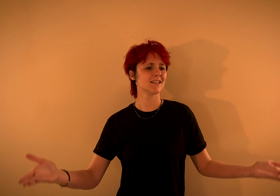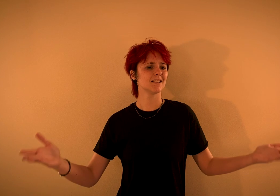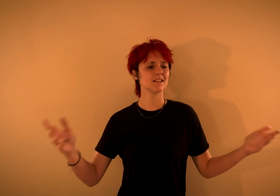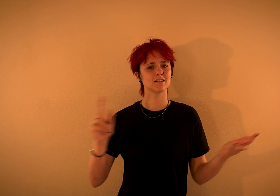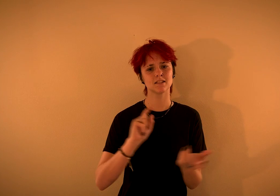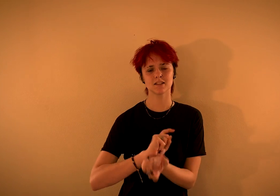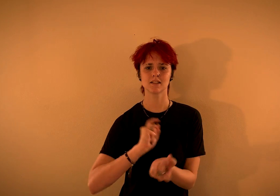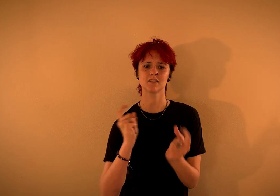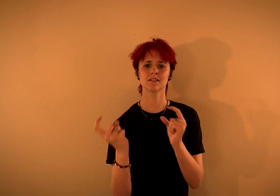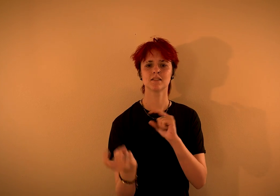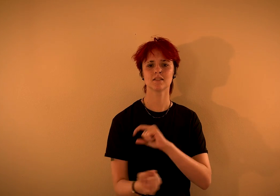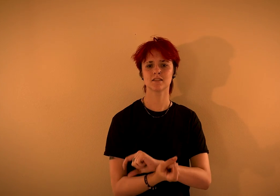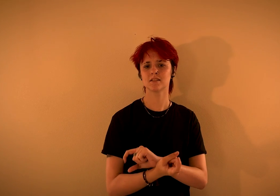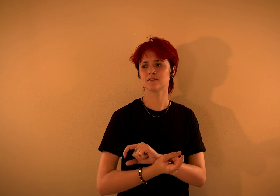Everything is different now.